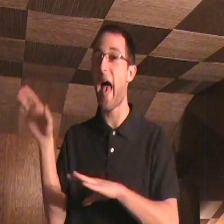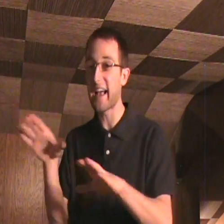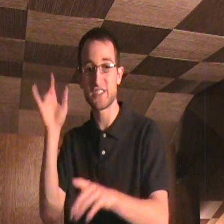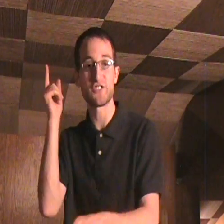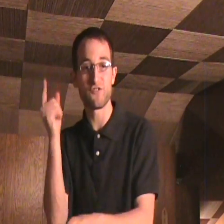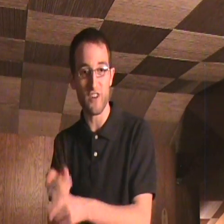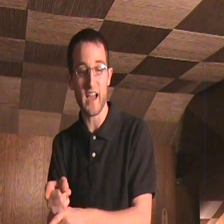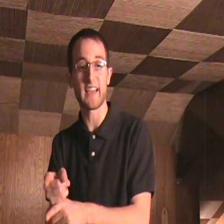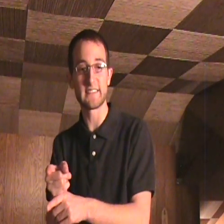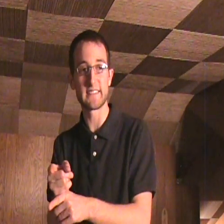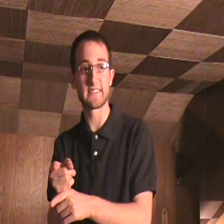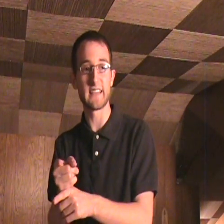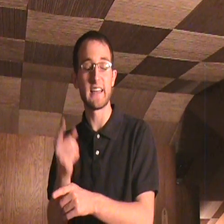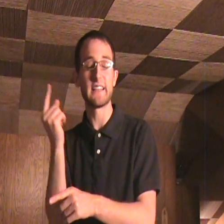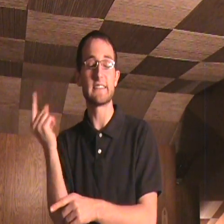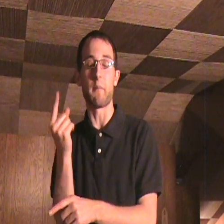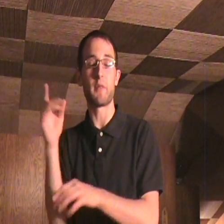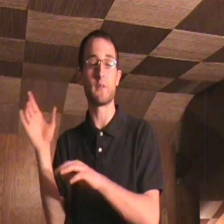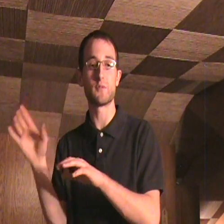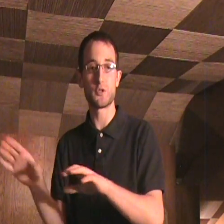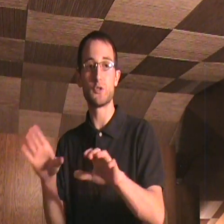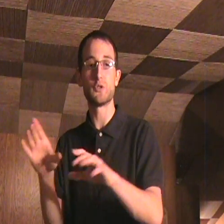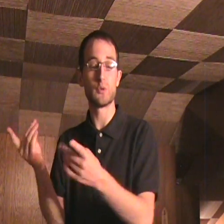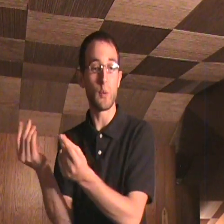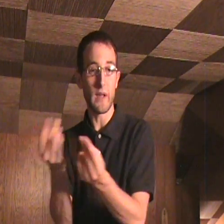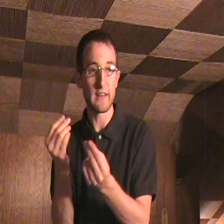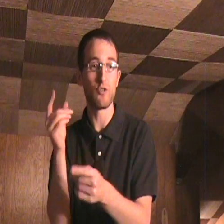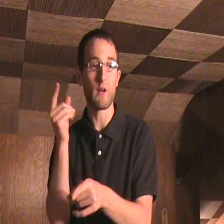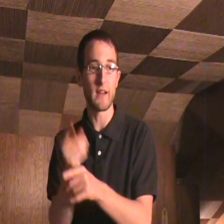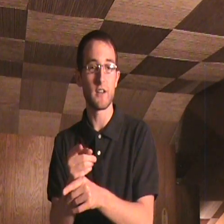word. Is it something that we're doing? How about tree?